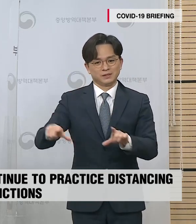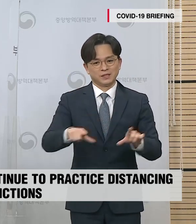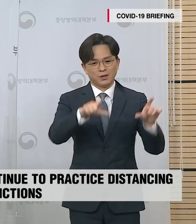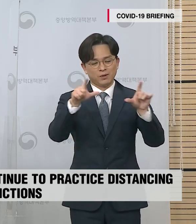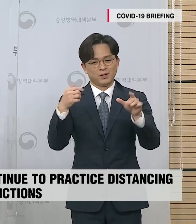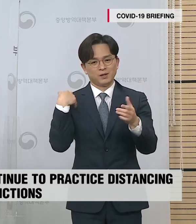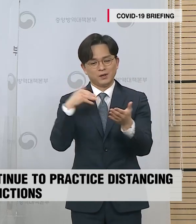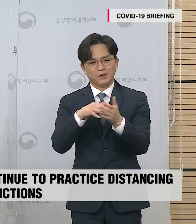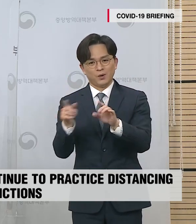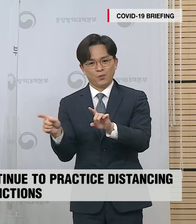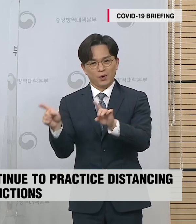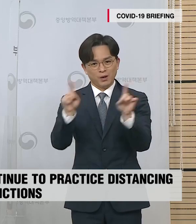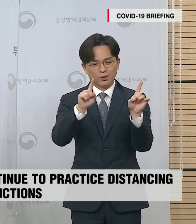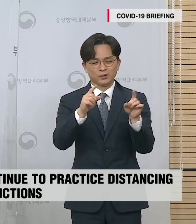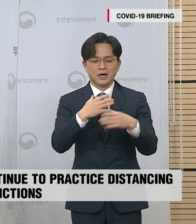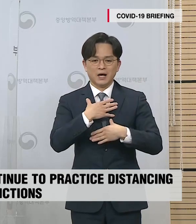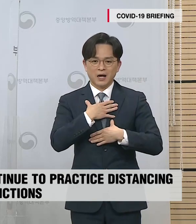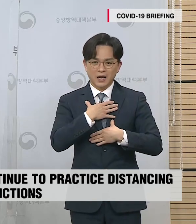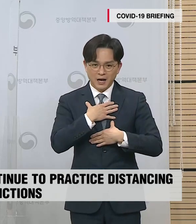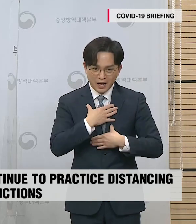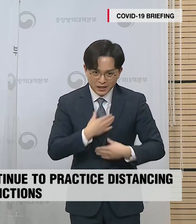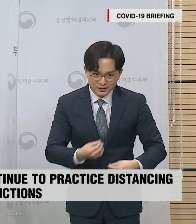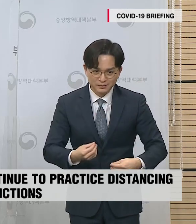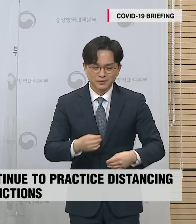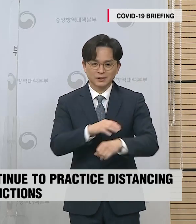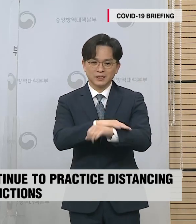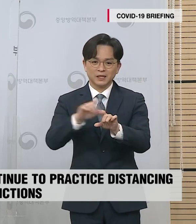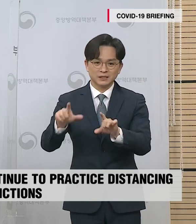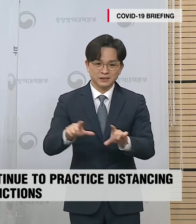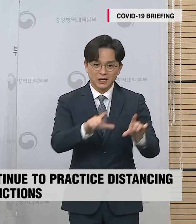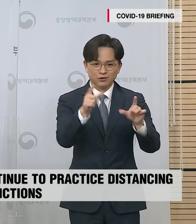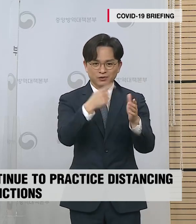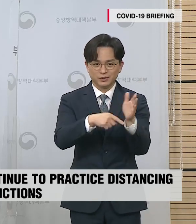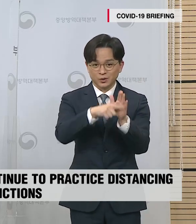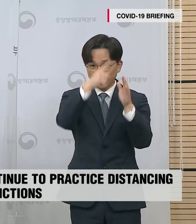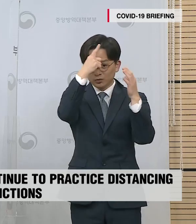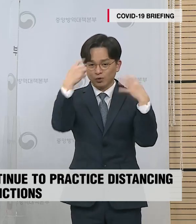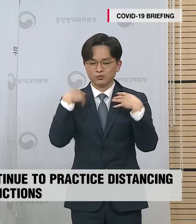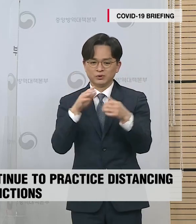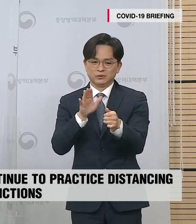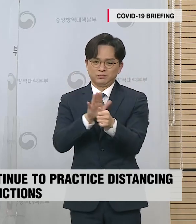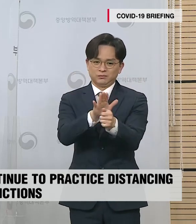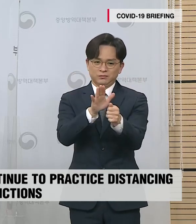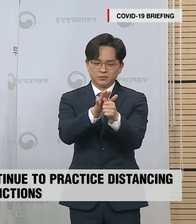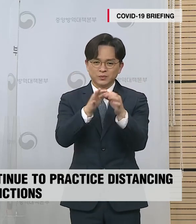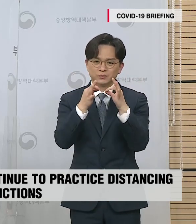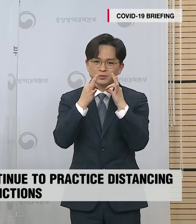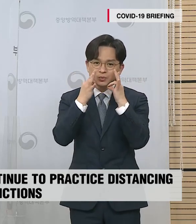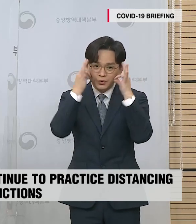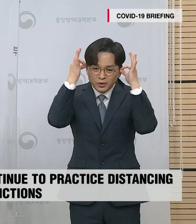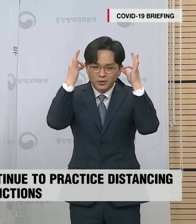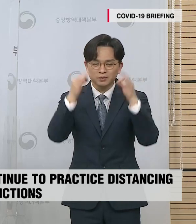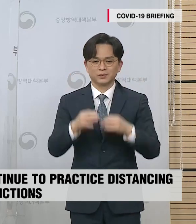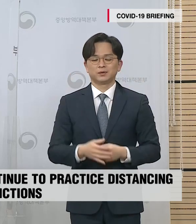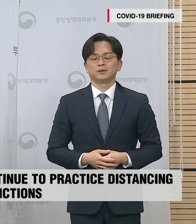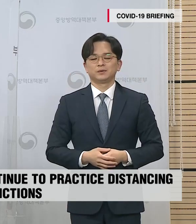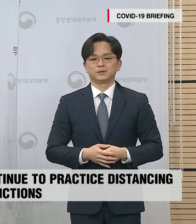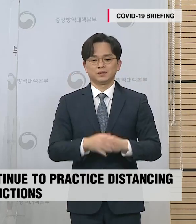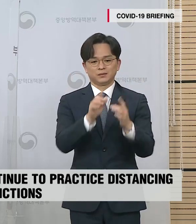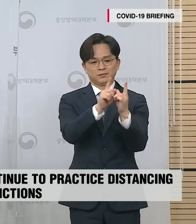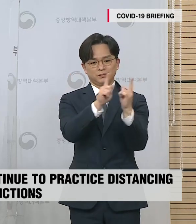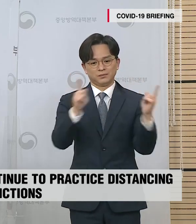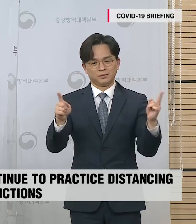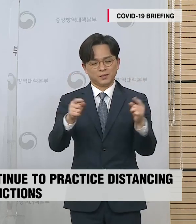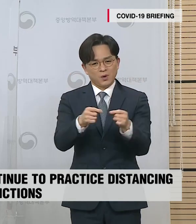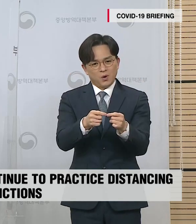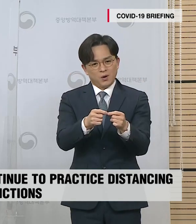need to return to a state of normalcy, and to this end, the quarantine officials will exert our full efforts. And to this